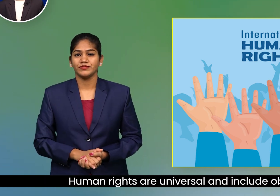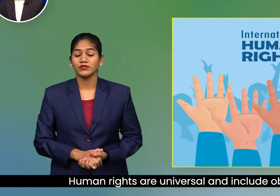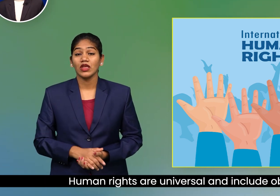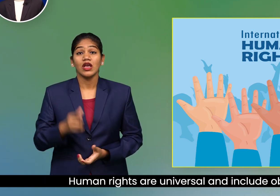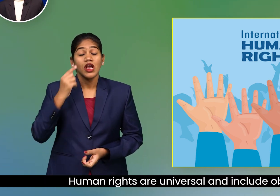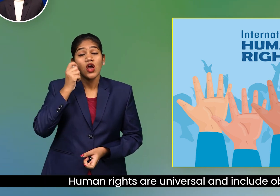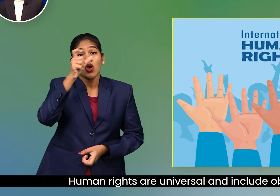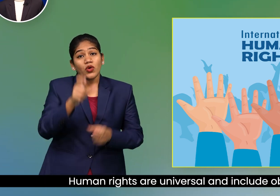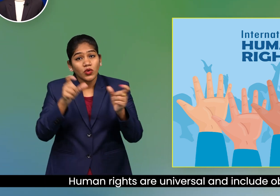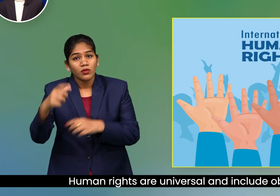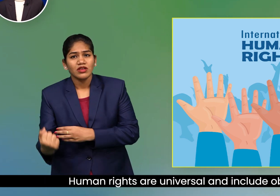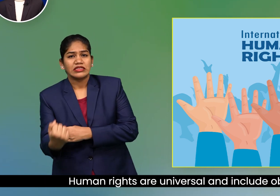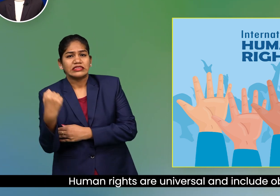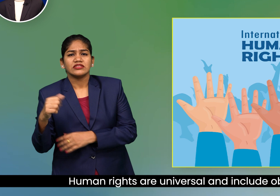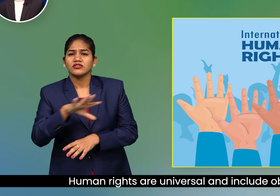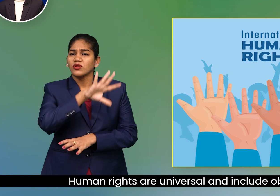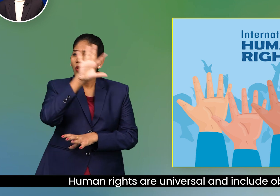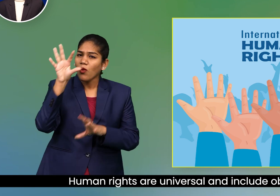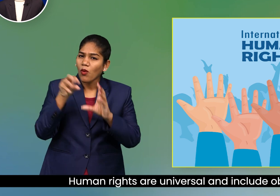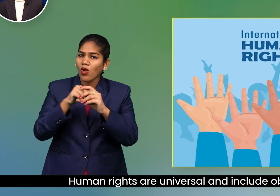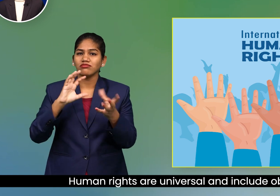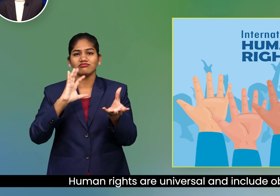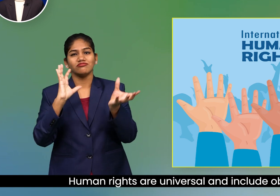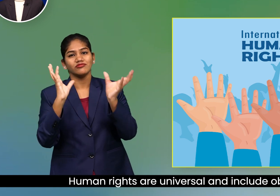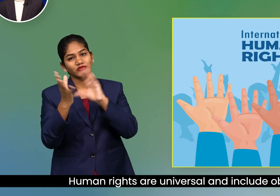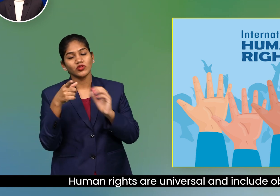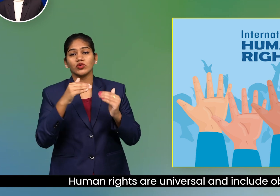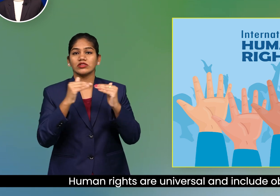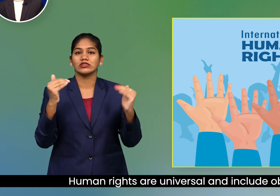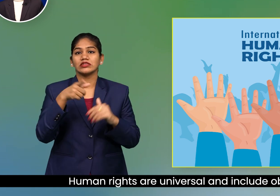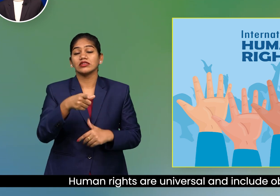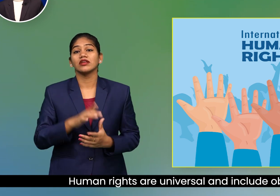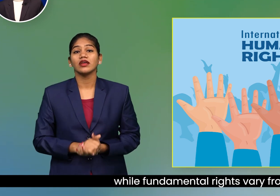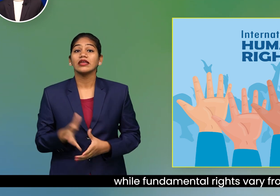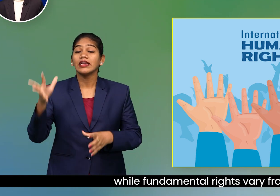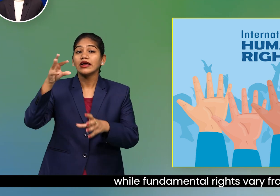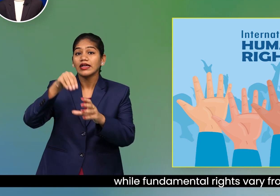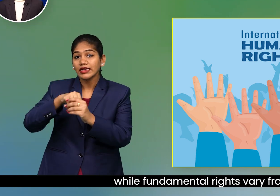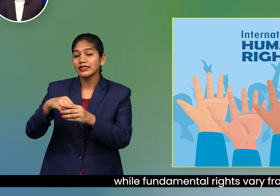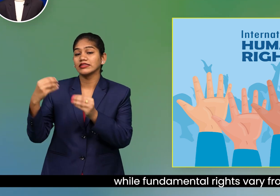Human rights are universal and include obligations, while fundamental